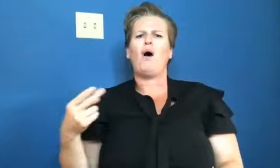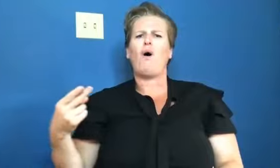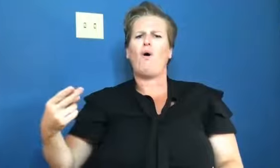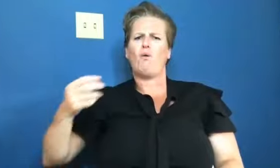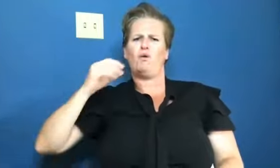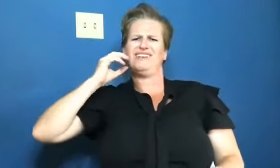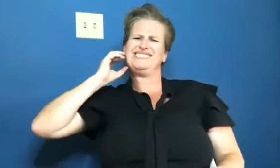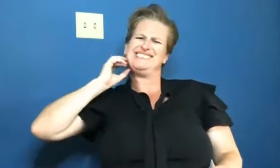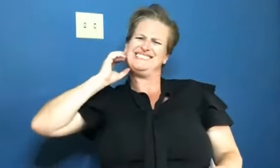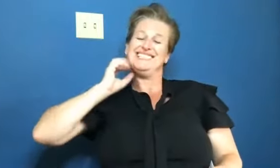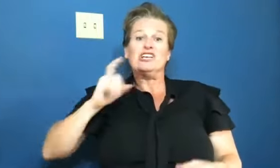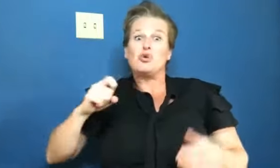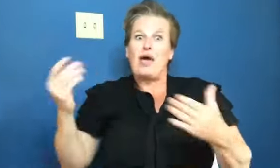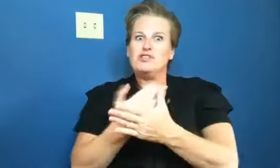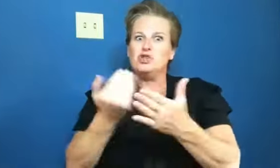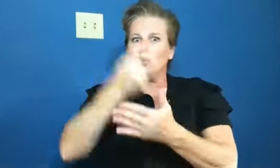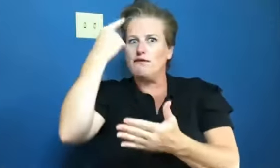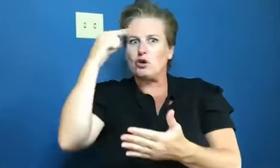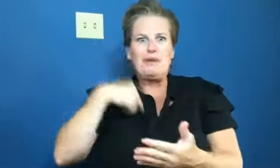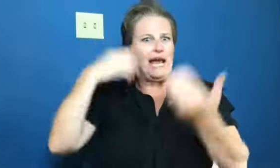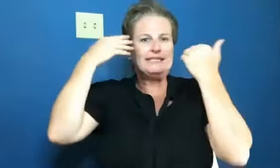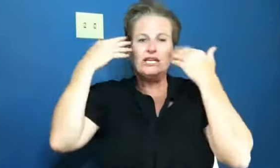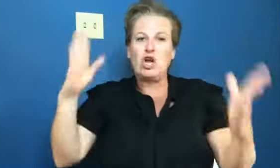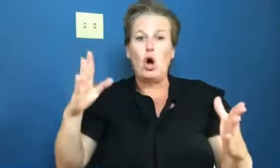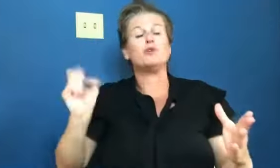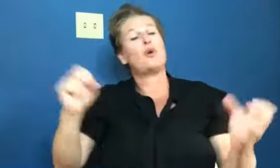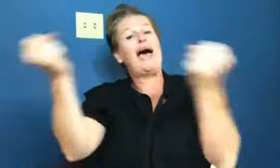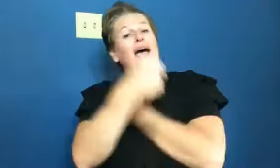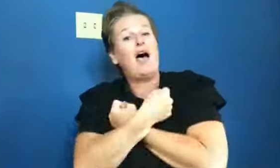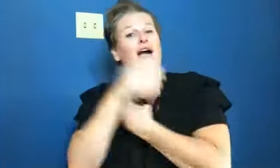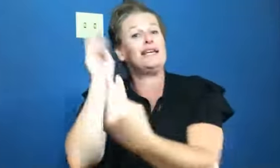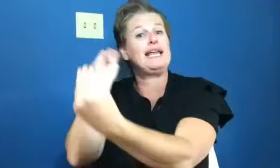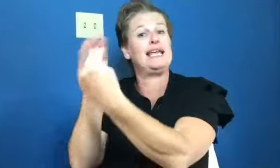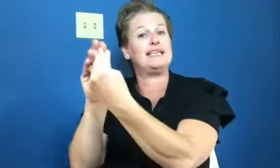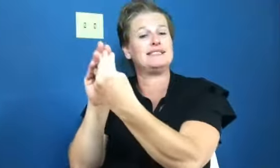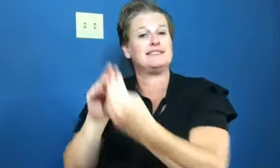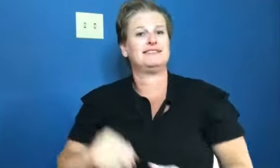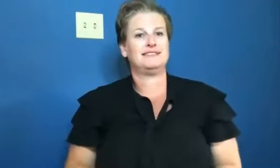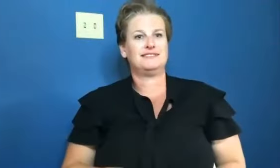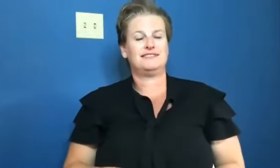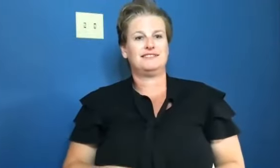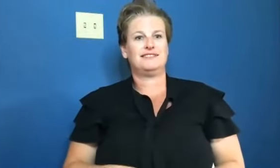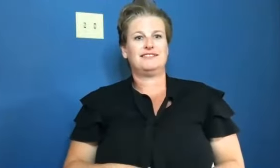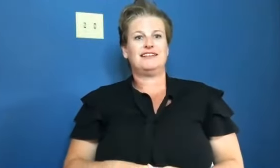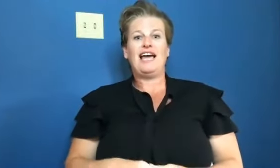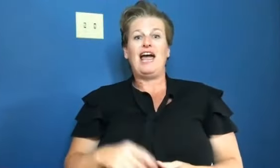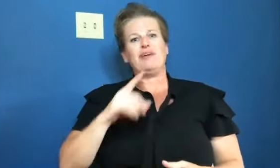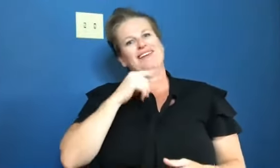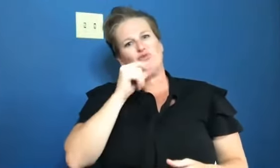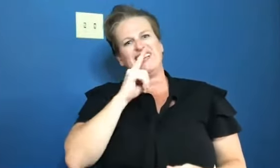was new information for me. So I gave my husband a hug and kiss, and there was 2 people that could have fit in between the 2 of us. And when I tried to kiss his cheek, he tried to